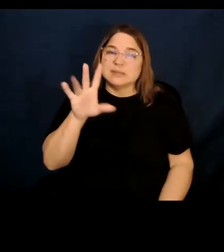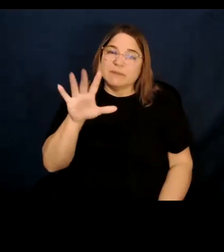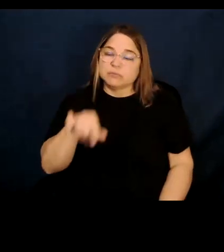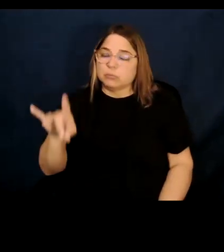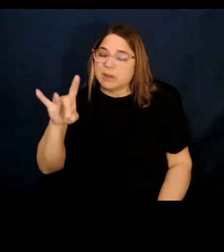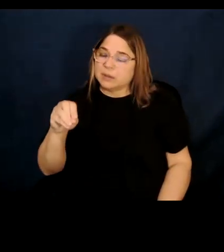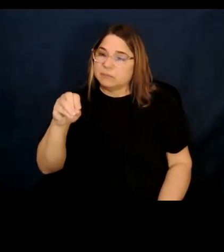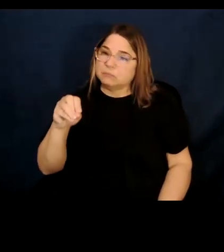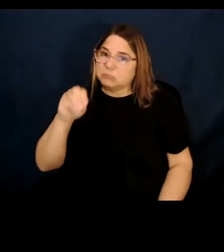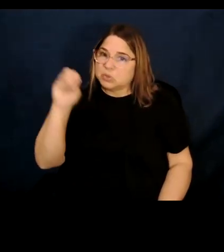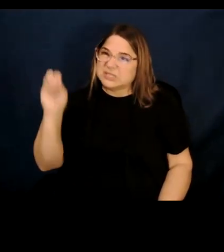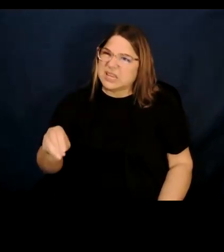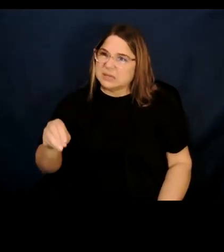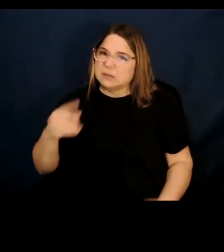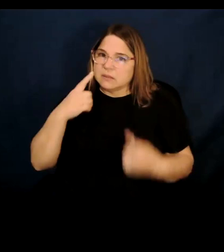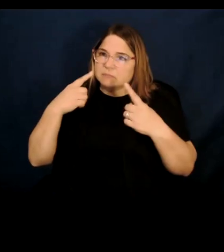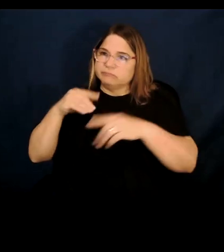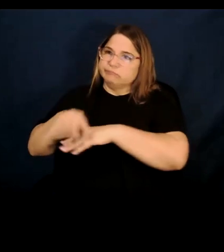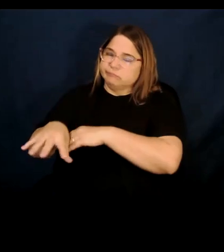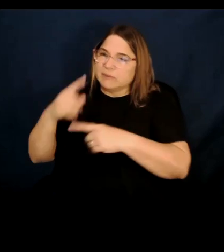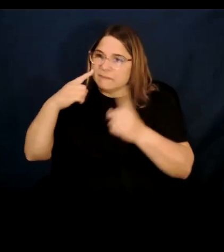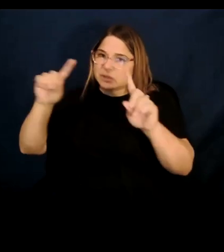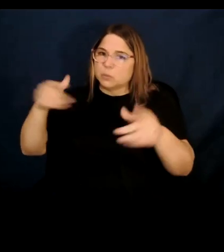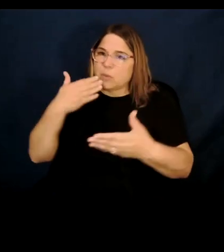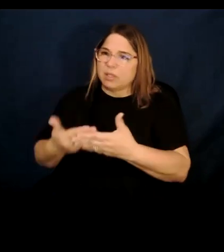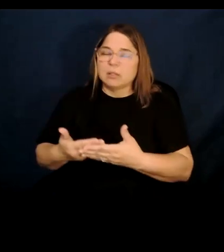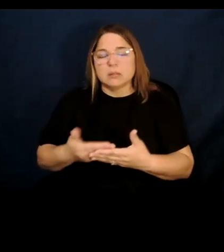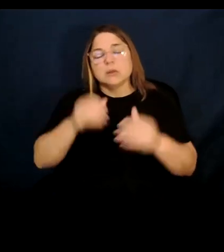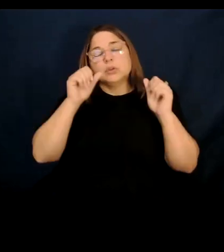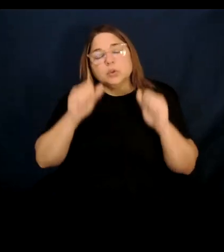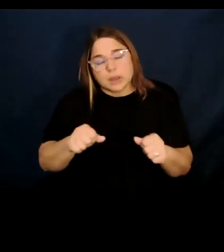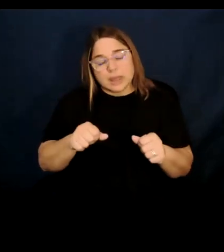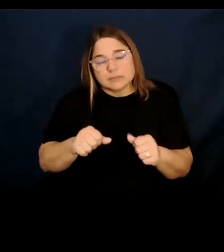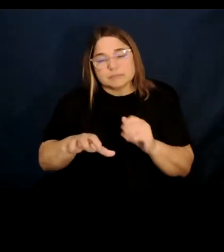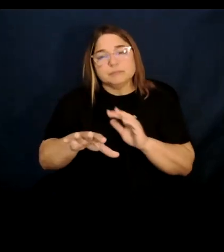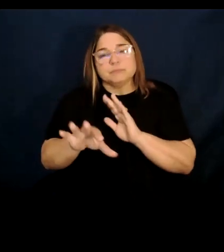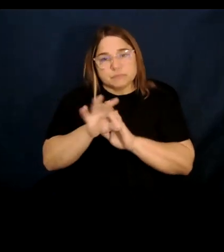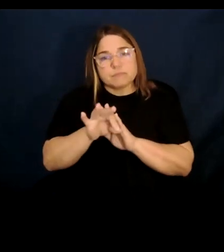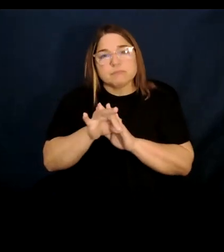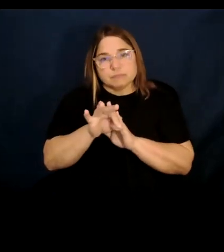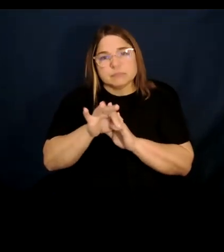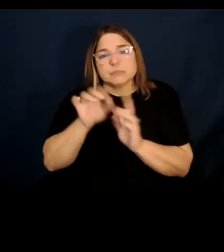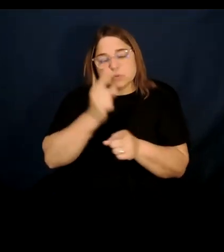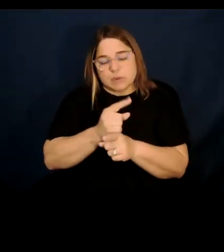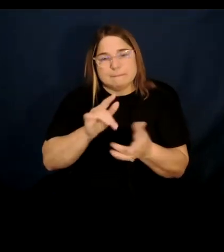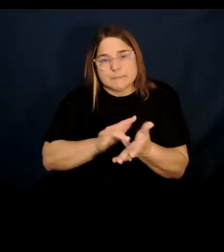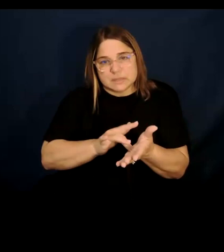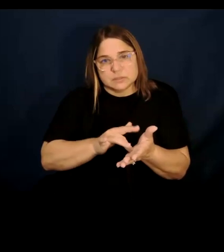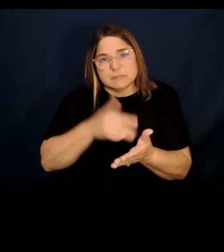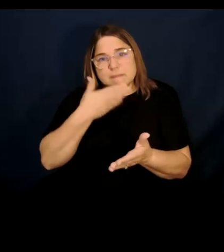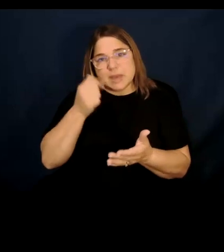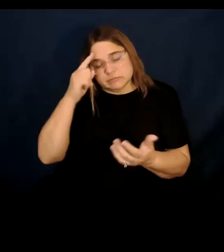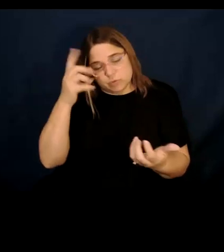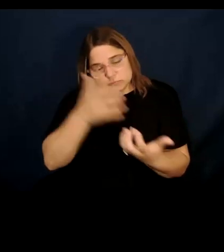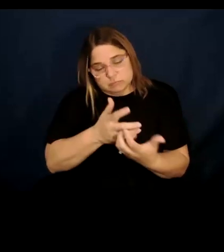affected well. The fact is, there is a way to make drug selection more precise. There is a way to determine what medications are best for an